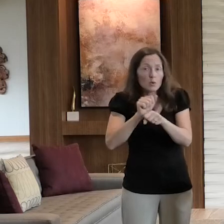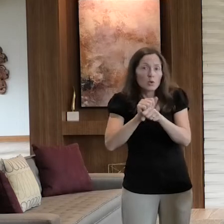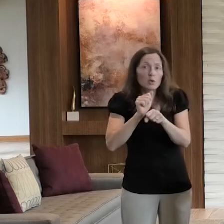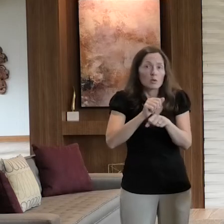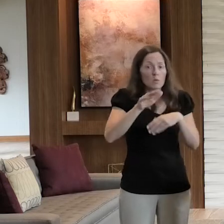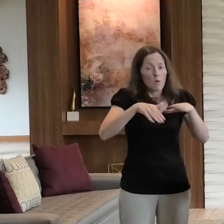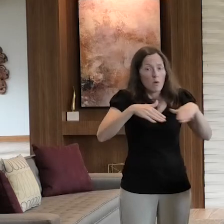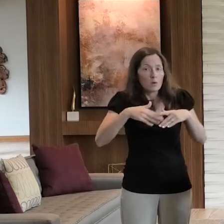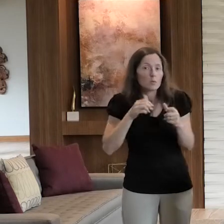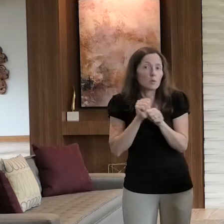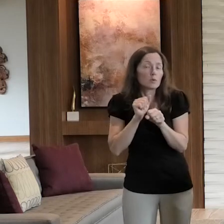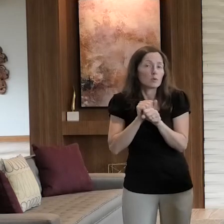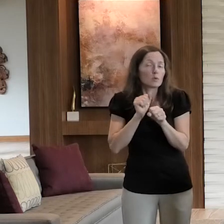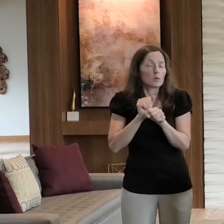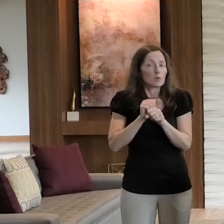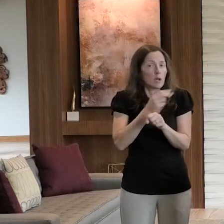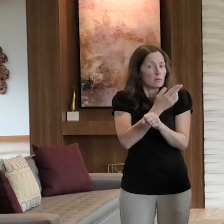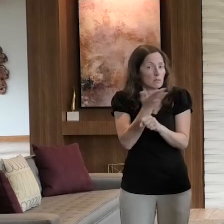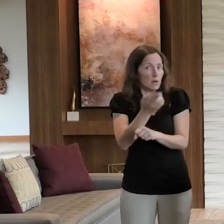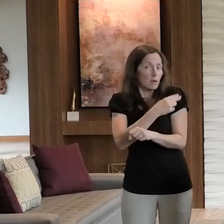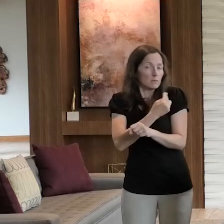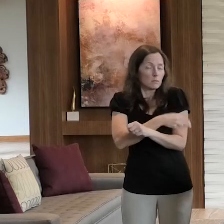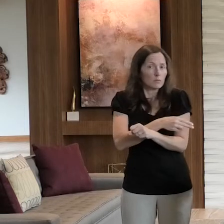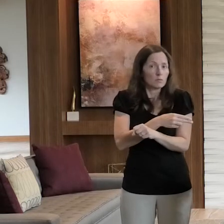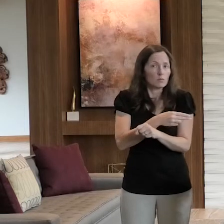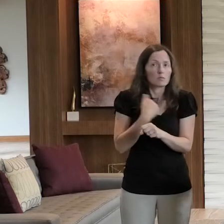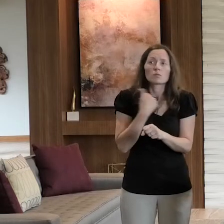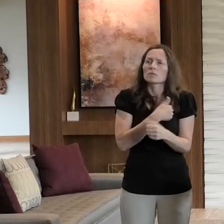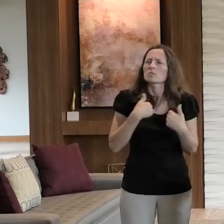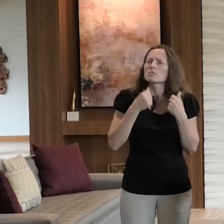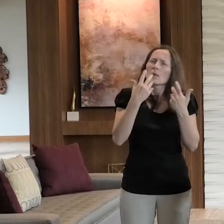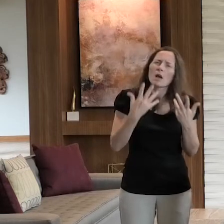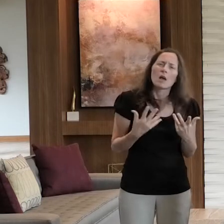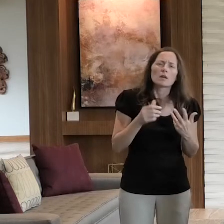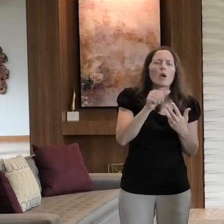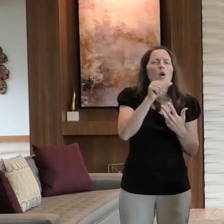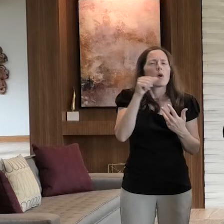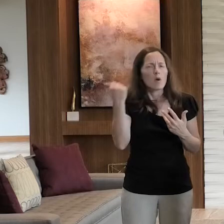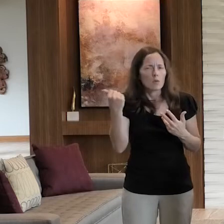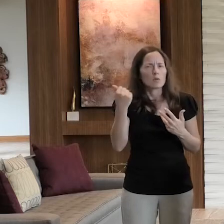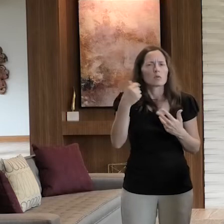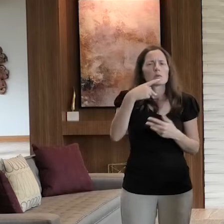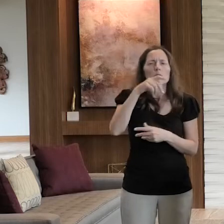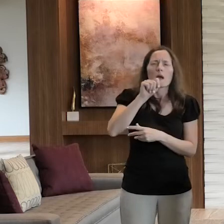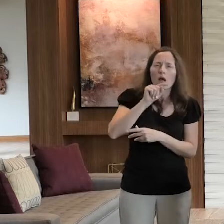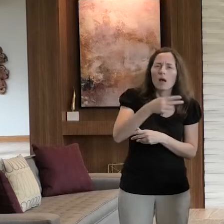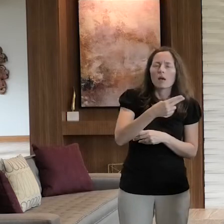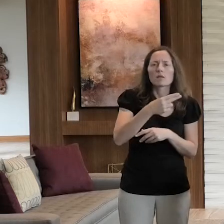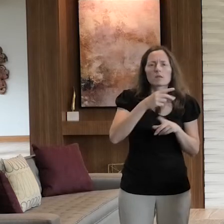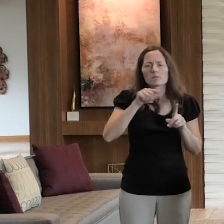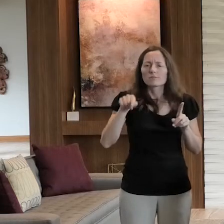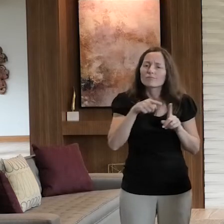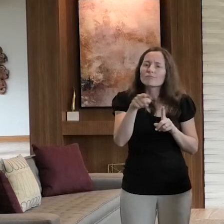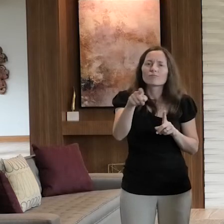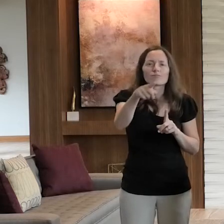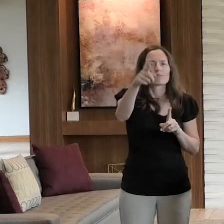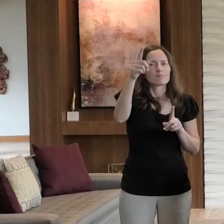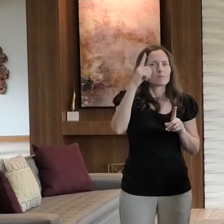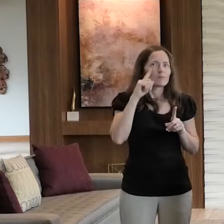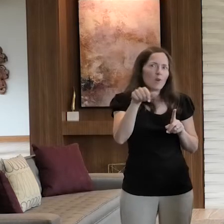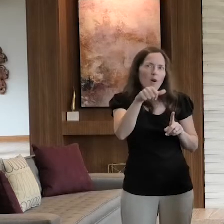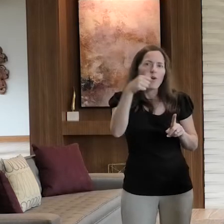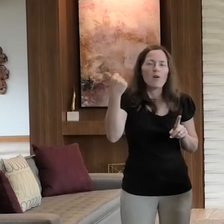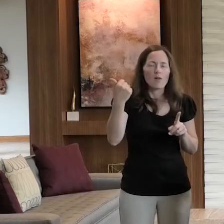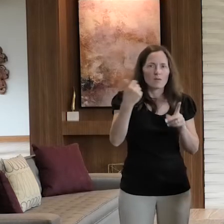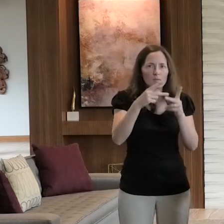General Hospital. And we have many more bike paths and trails around here that people can get to other places of work as well. So encourage other businesses to